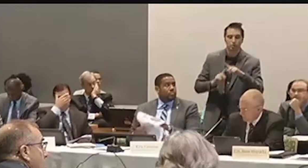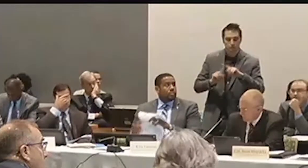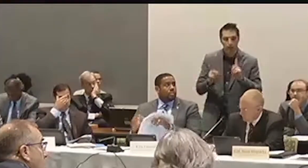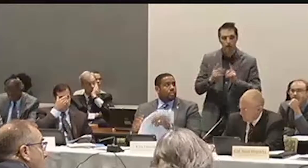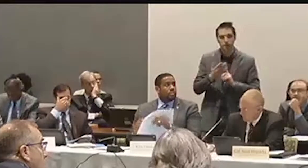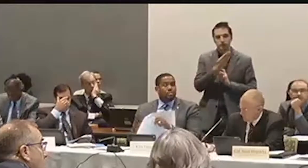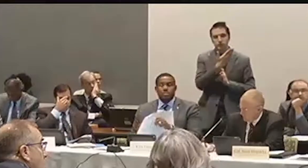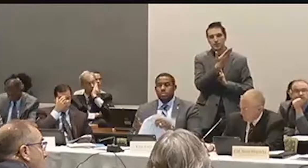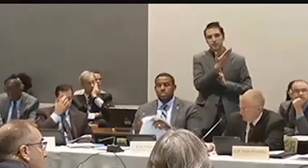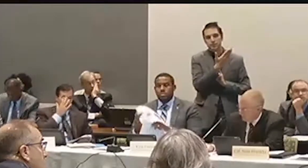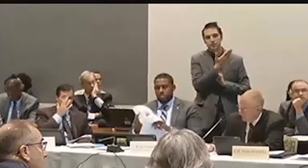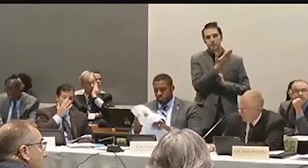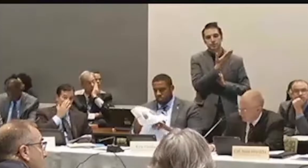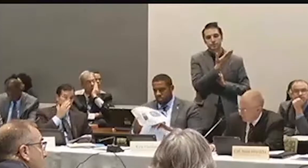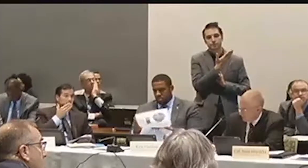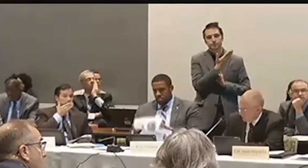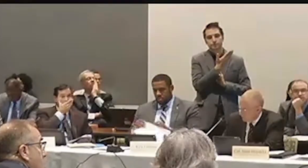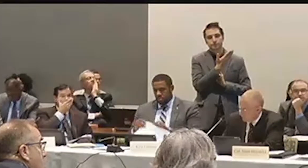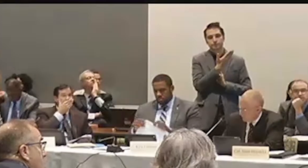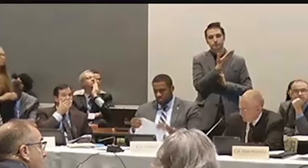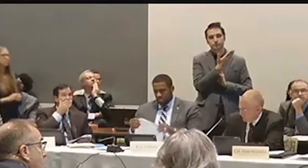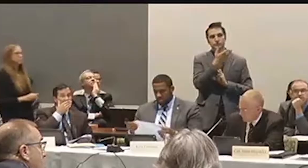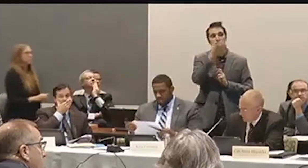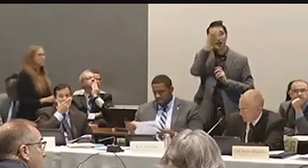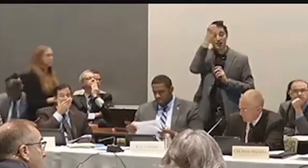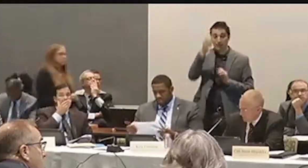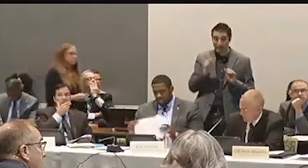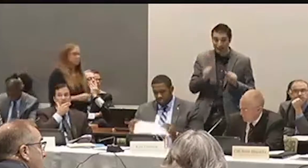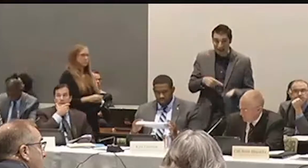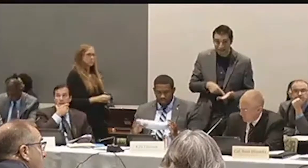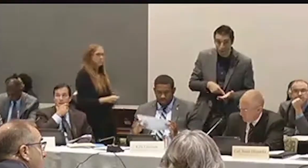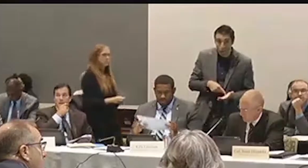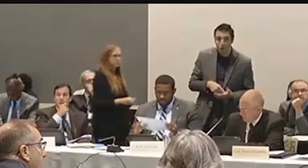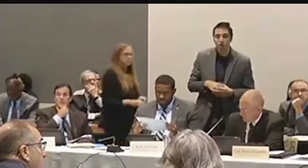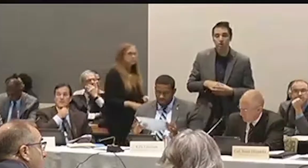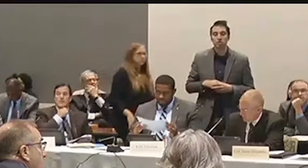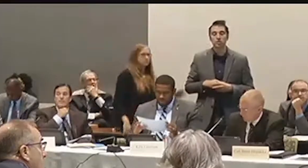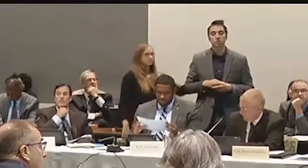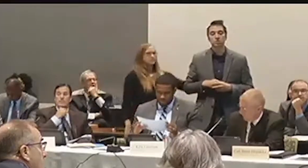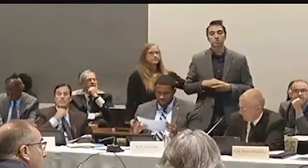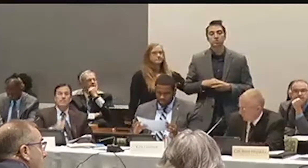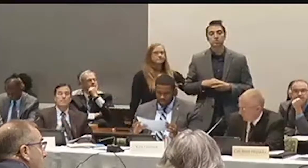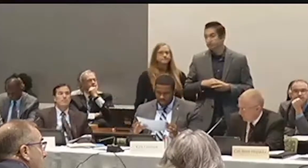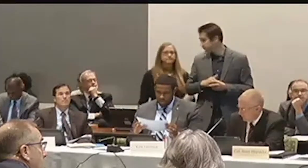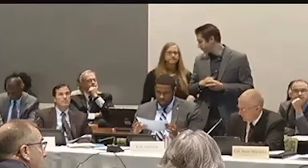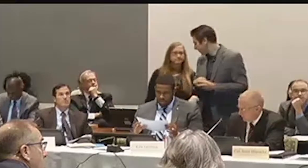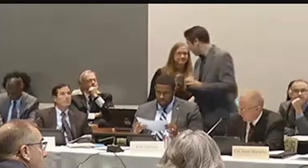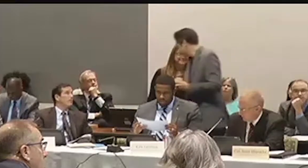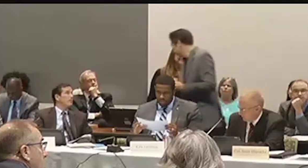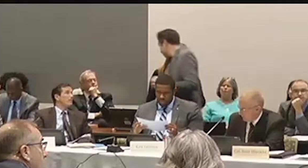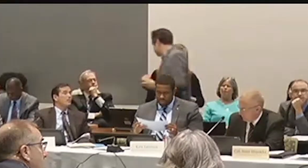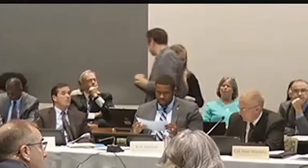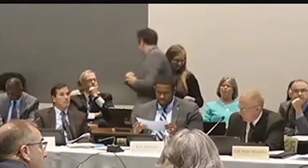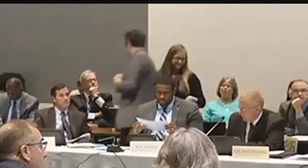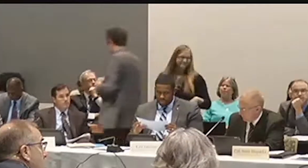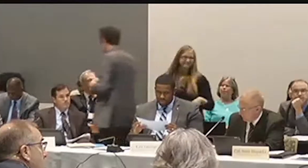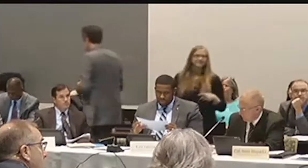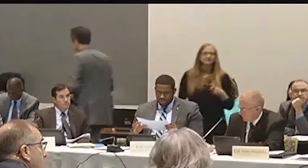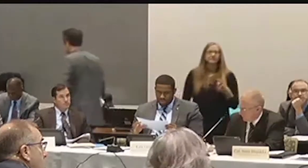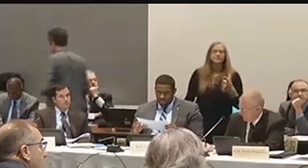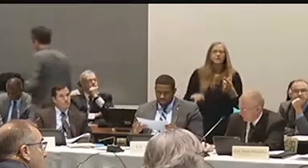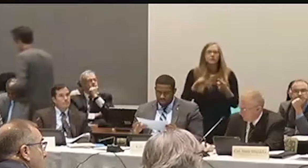is, as you can imagine, the concept of affordability and avoidance of disconnection, of arrearages, and frankly,